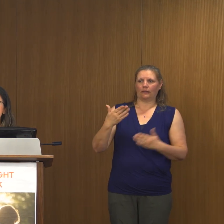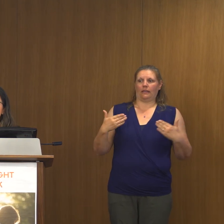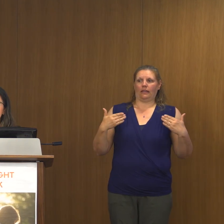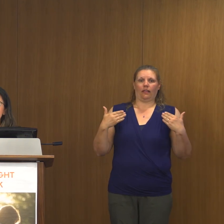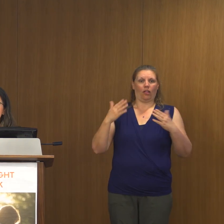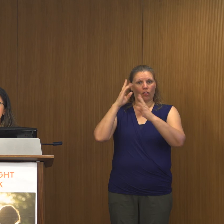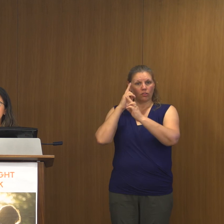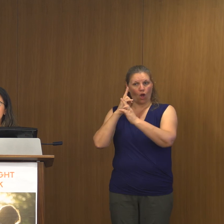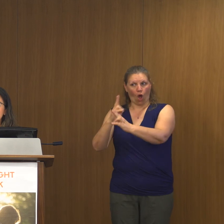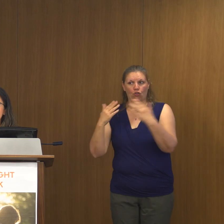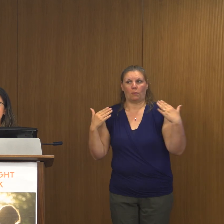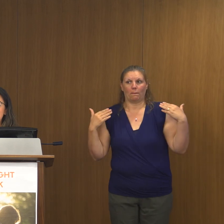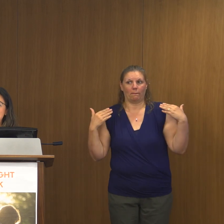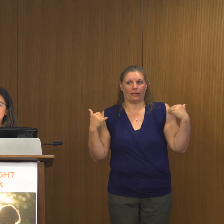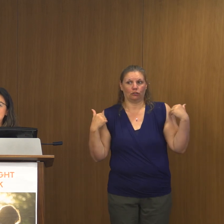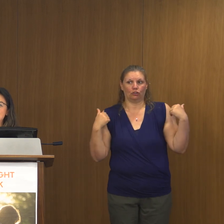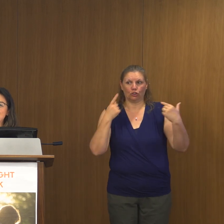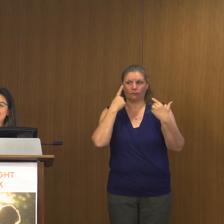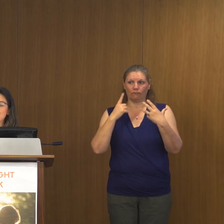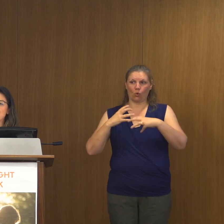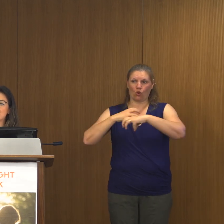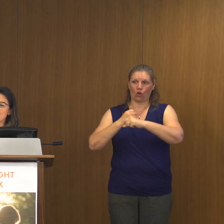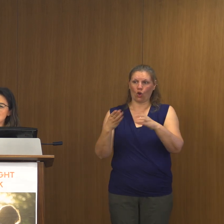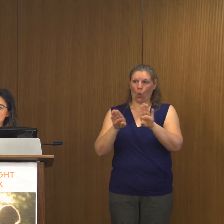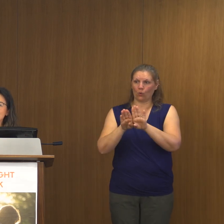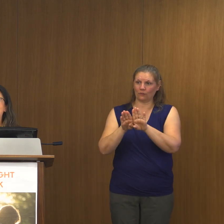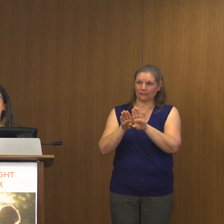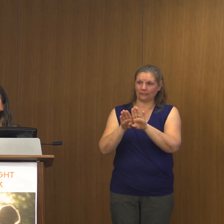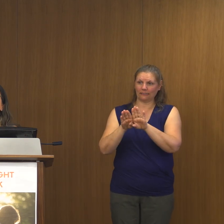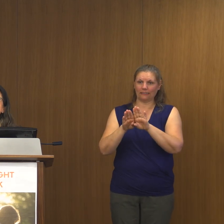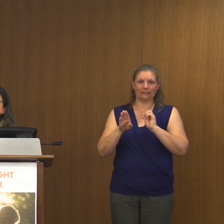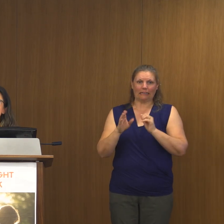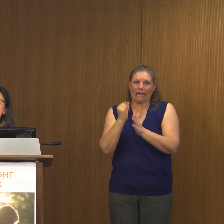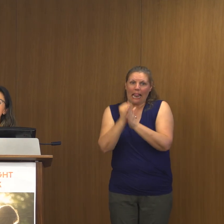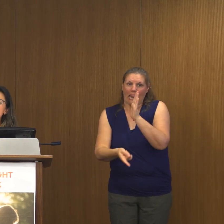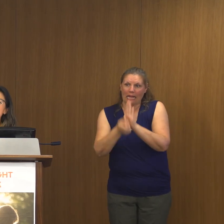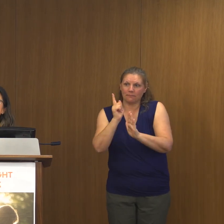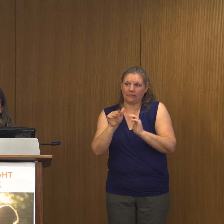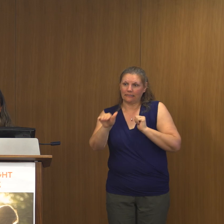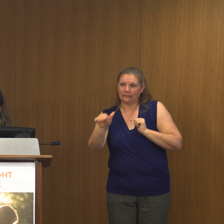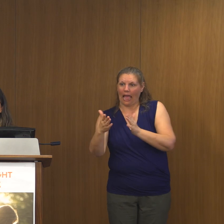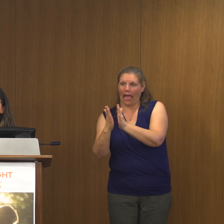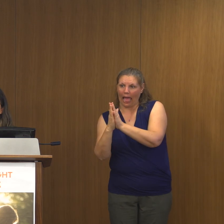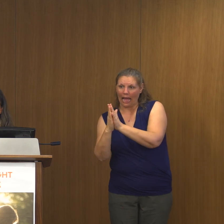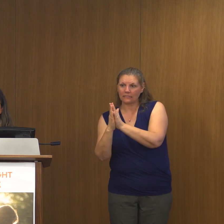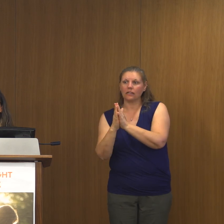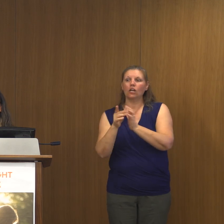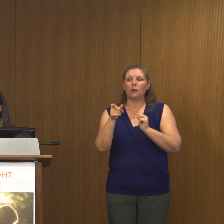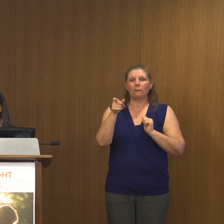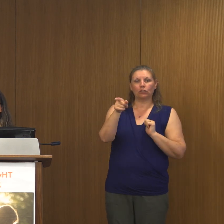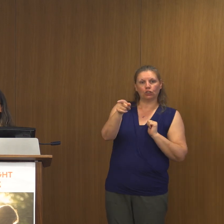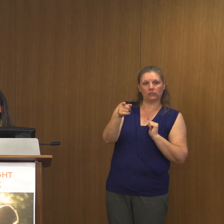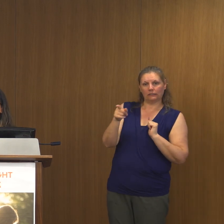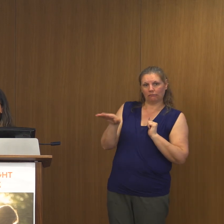some closing thoughts. This is a bit of an improvisation, but she asked to talk again, and we